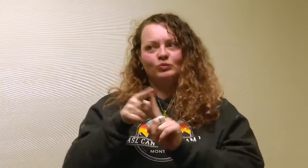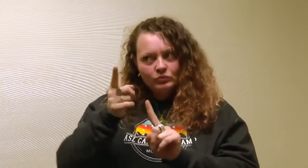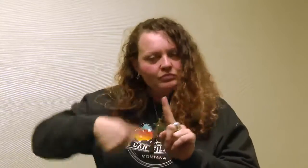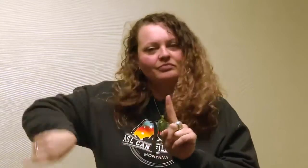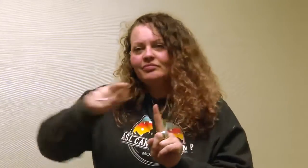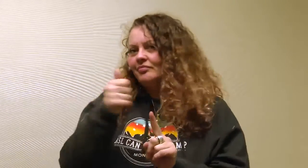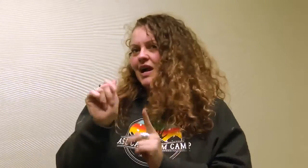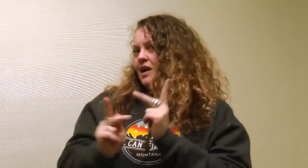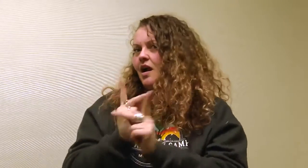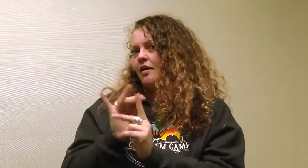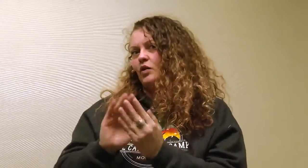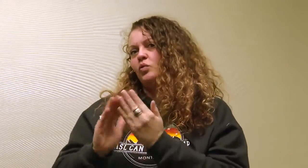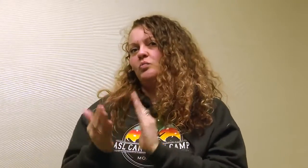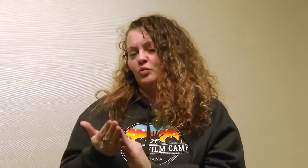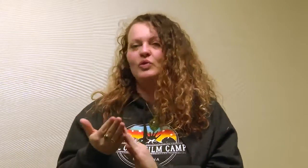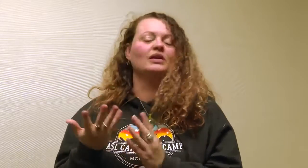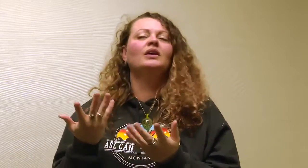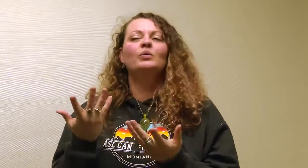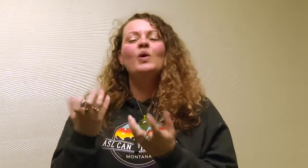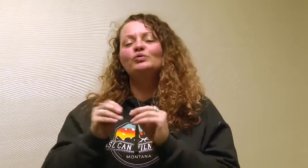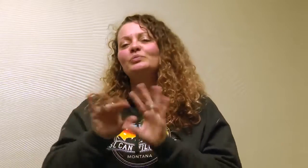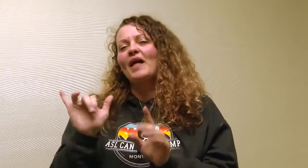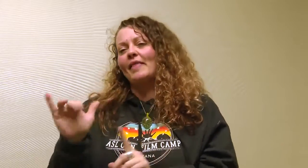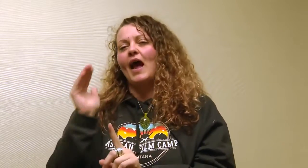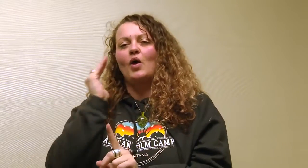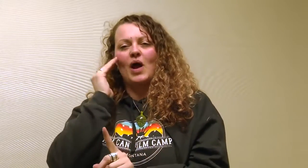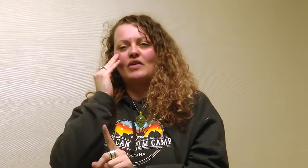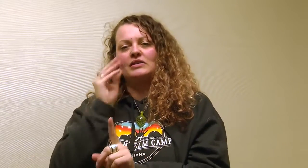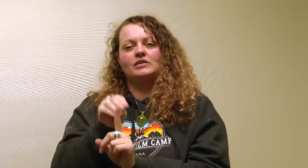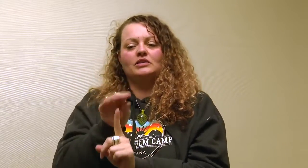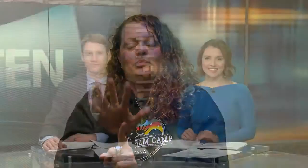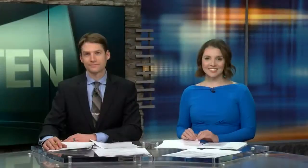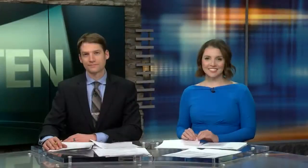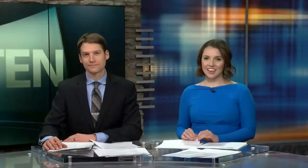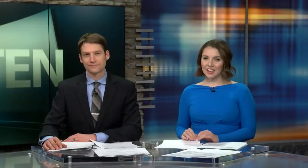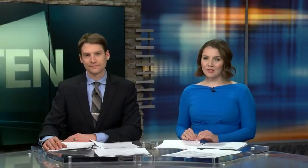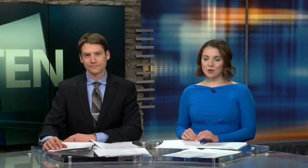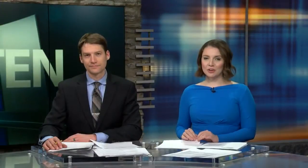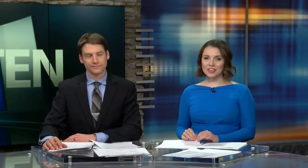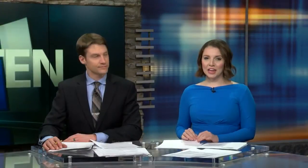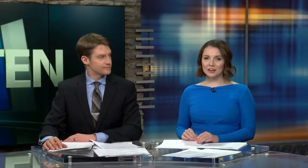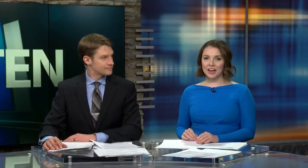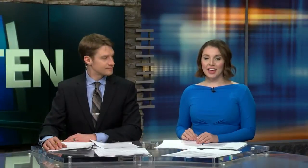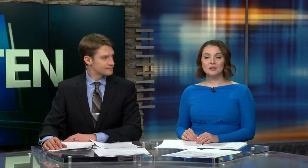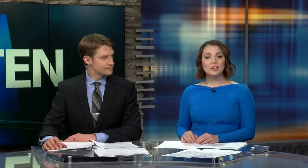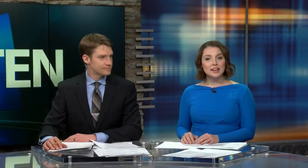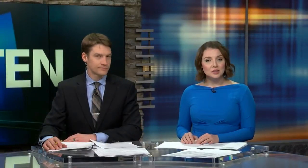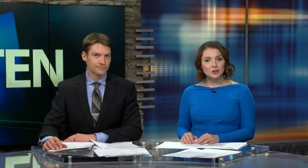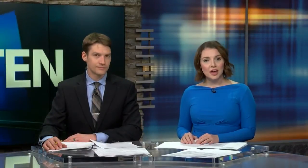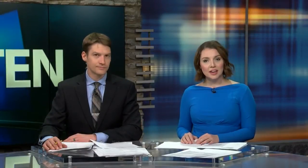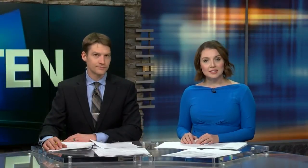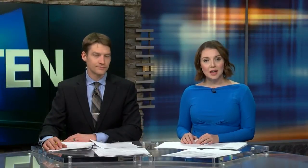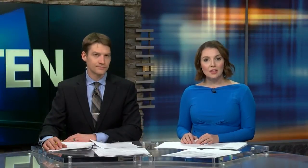really beneficial for the community at large. If you're in the area and you'd like to learn ASL,